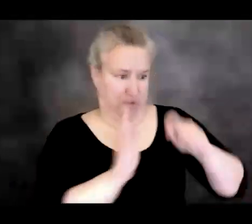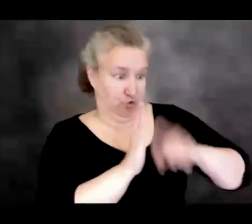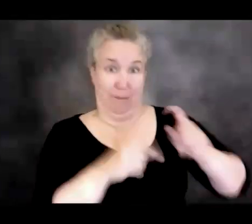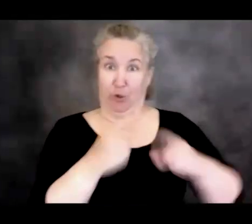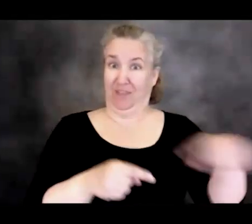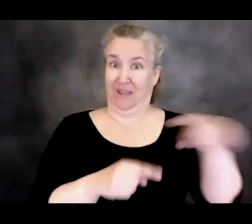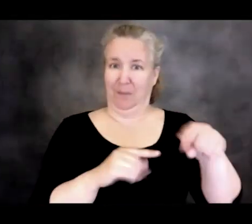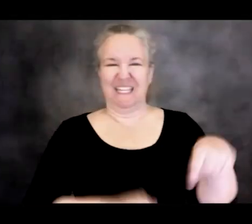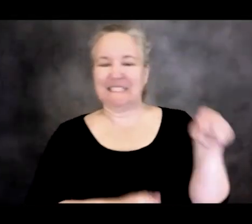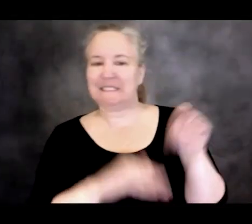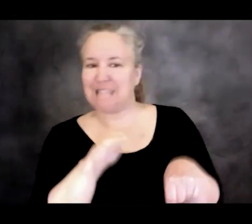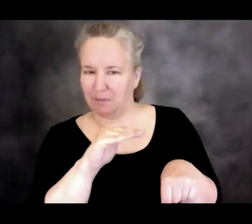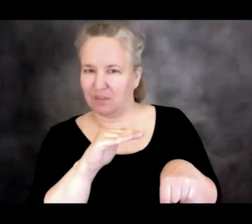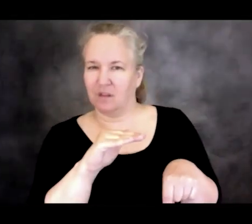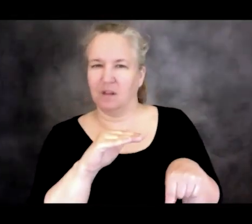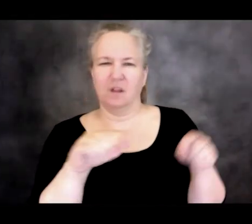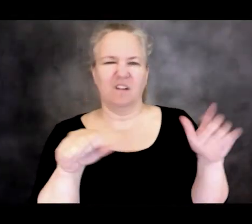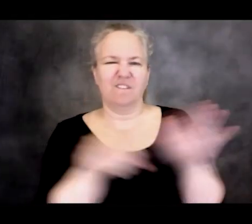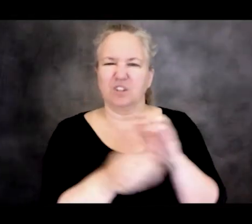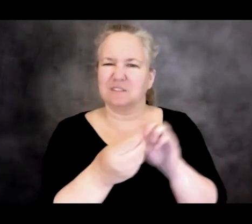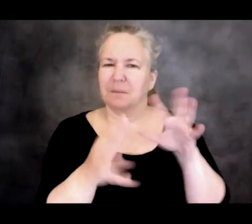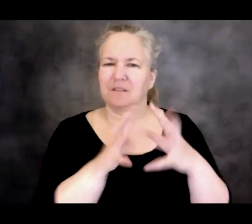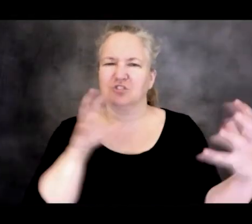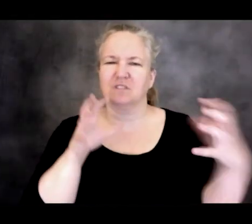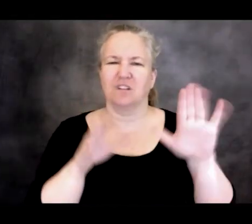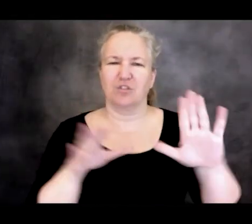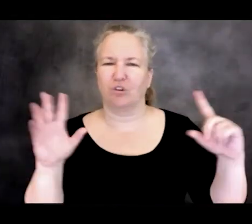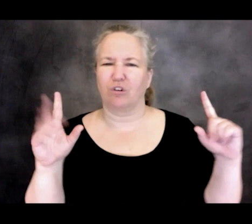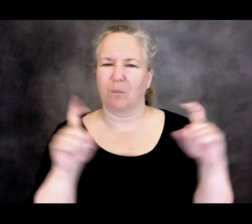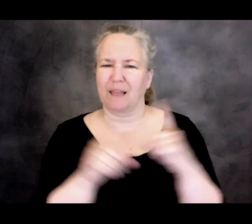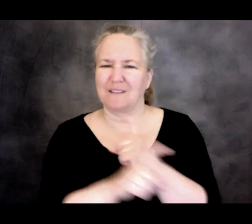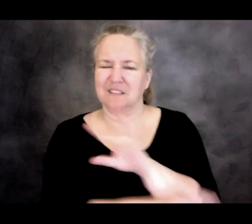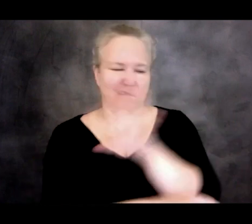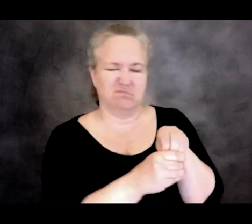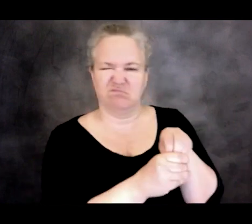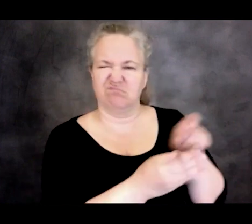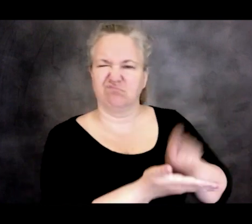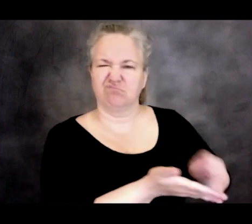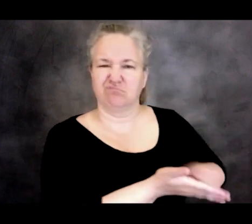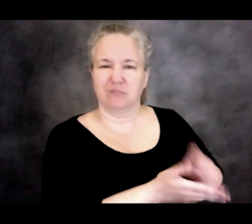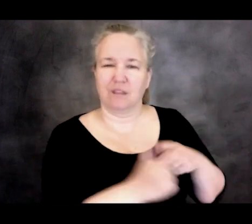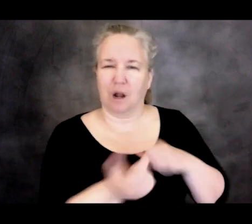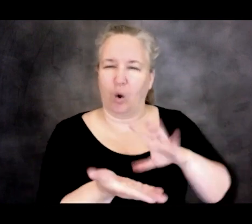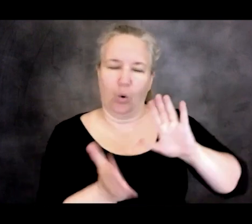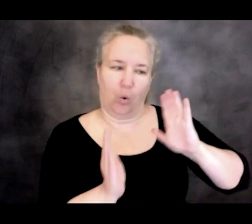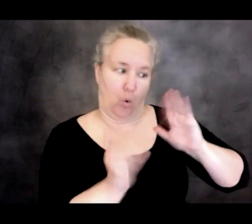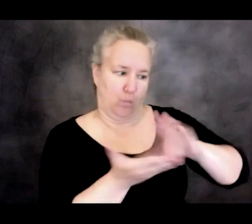in depth, in full dimension, in their complexity, and I hope to learn